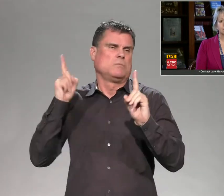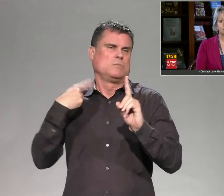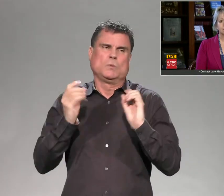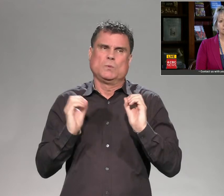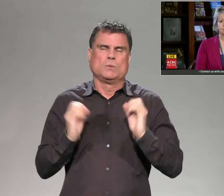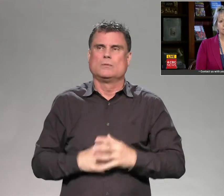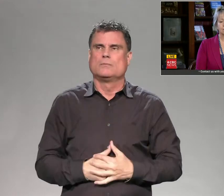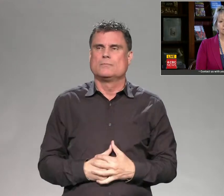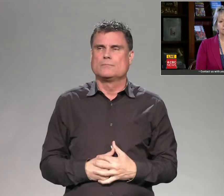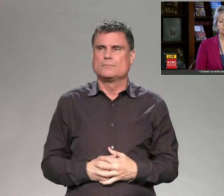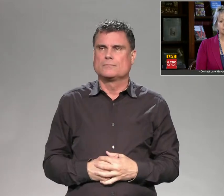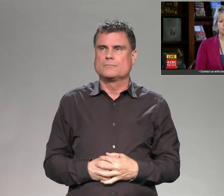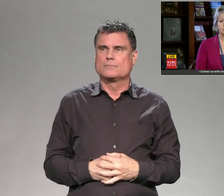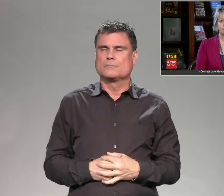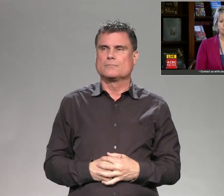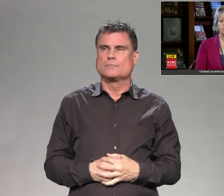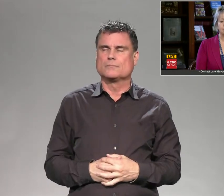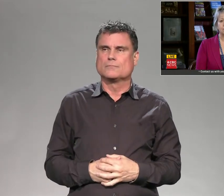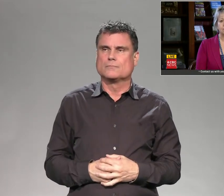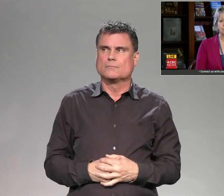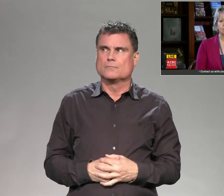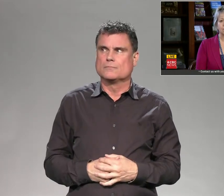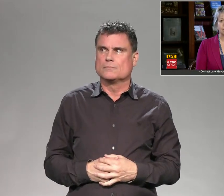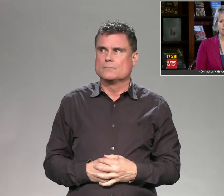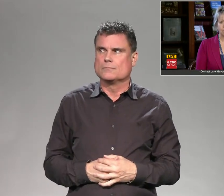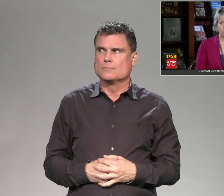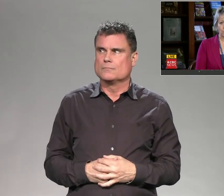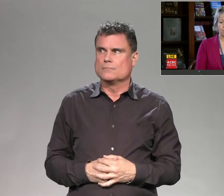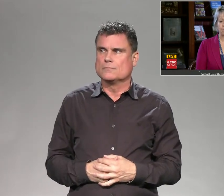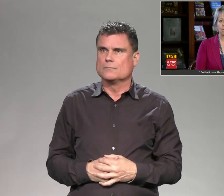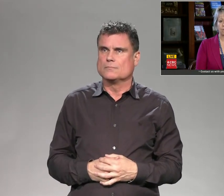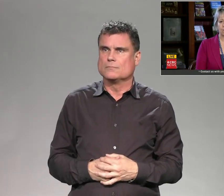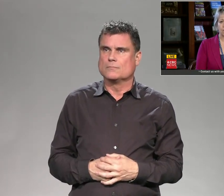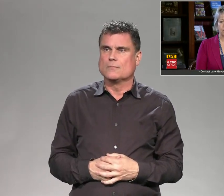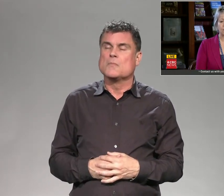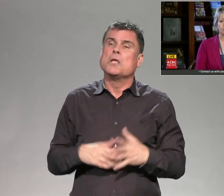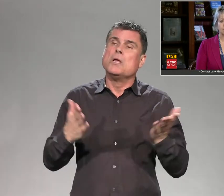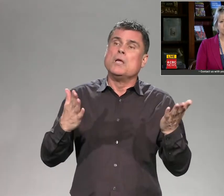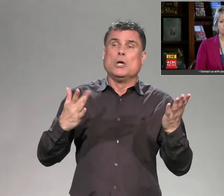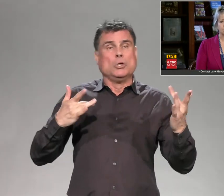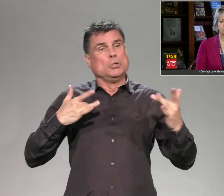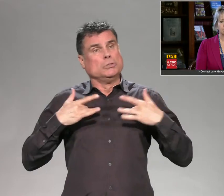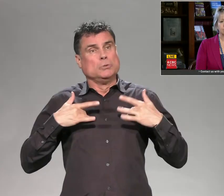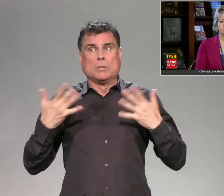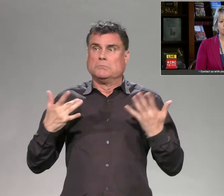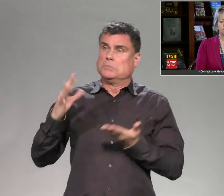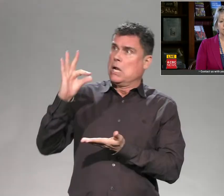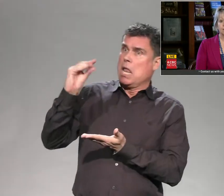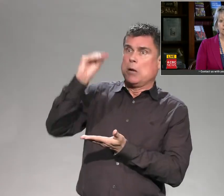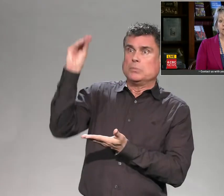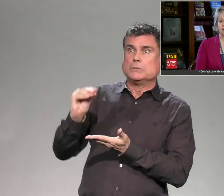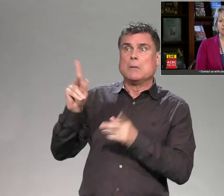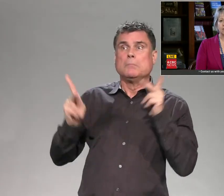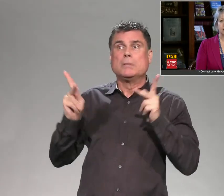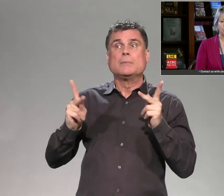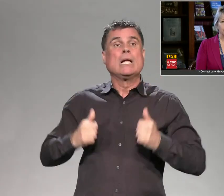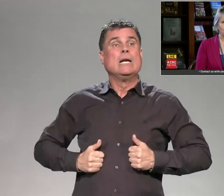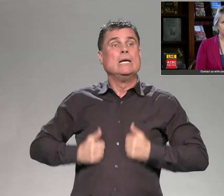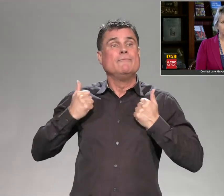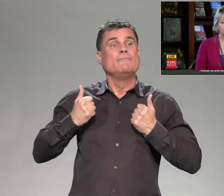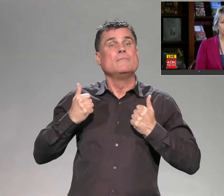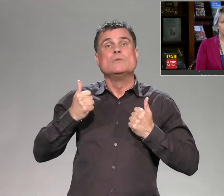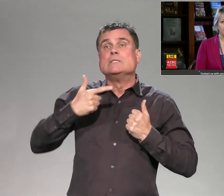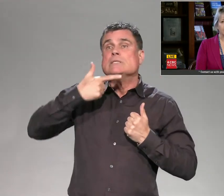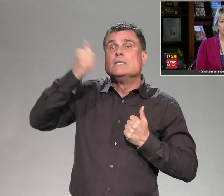of residents in those homes vaccinated, and yet we still saw new COVID-19 cases? Yeah, and